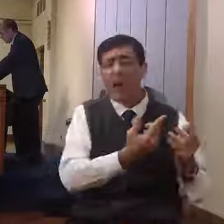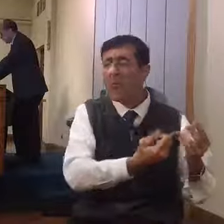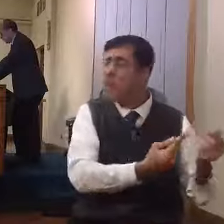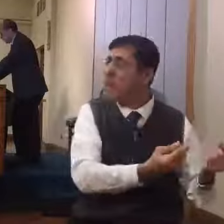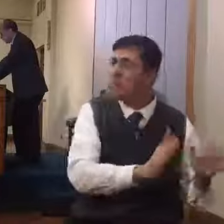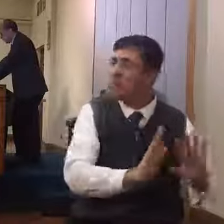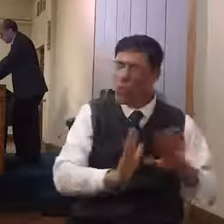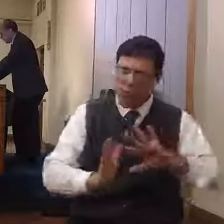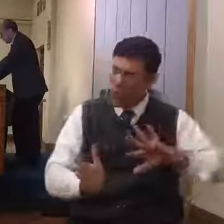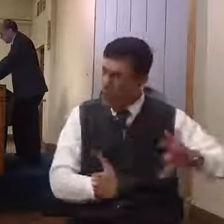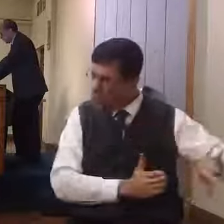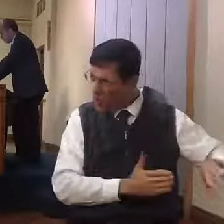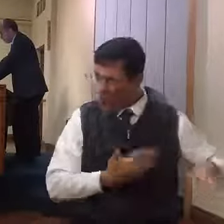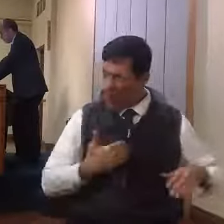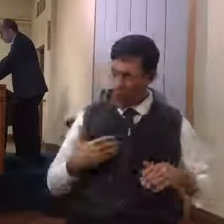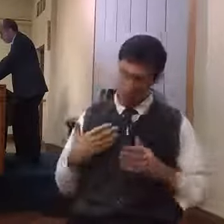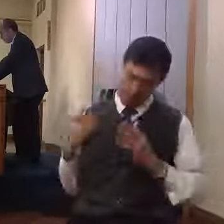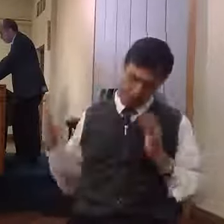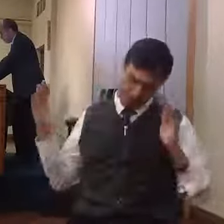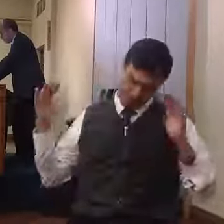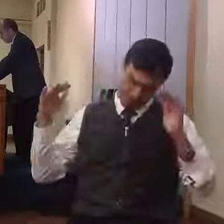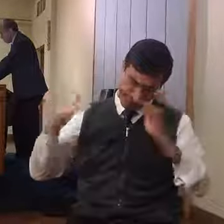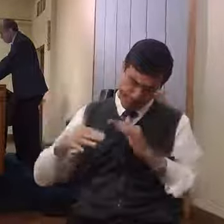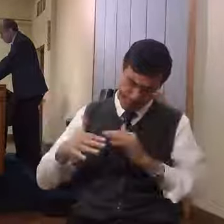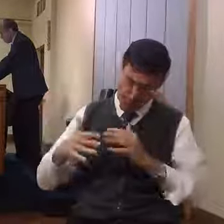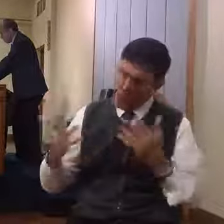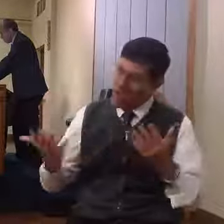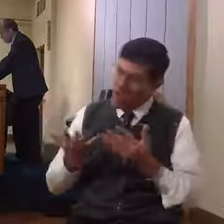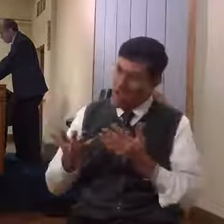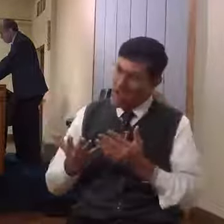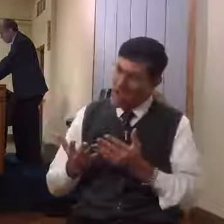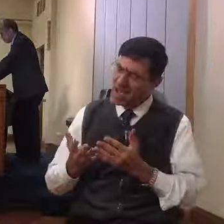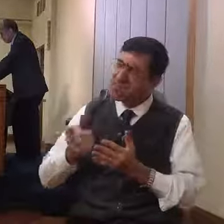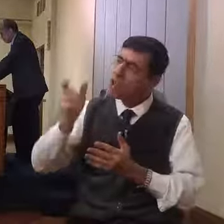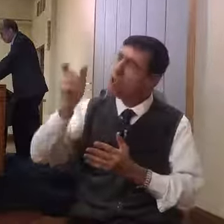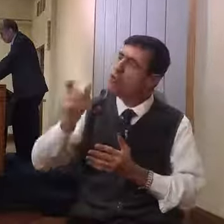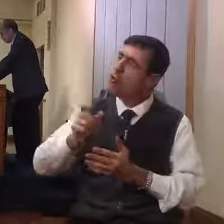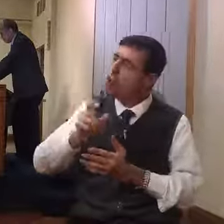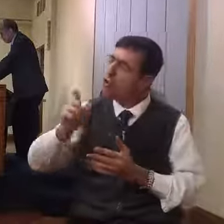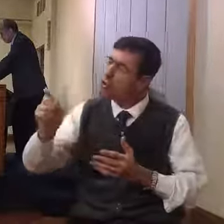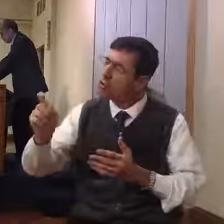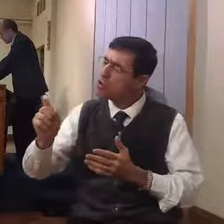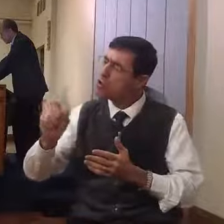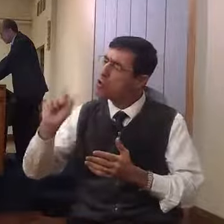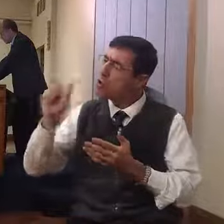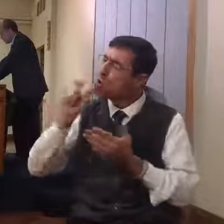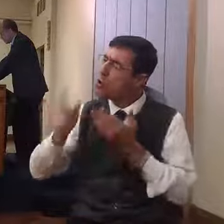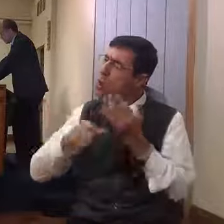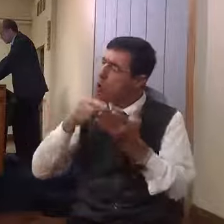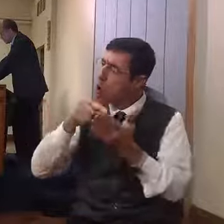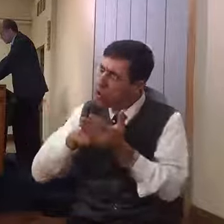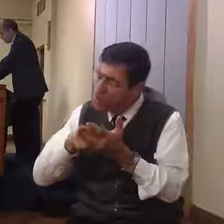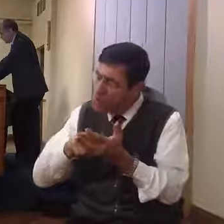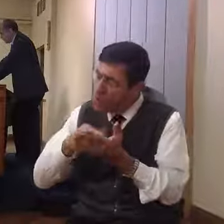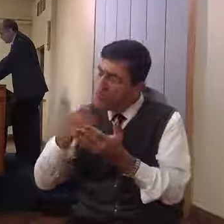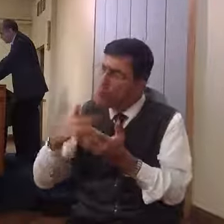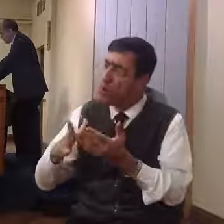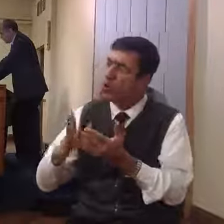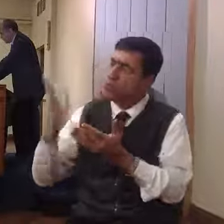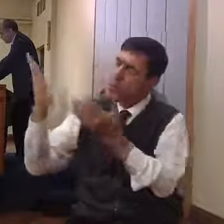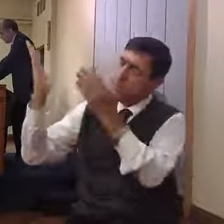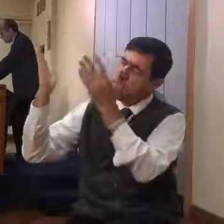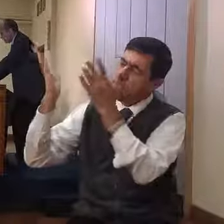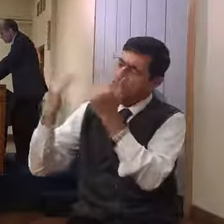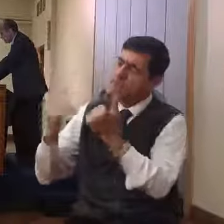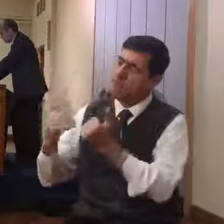of Thy cross, at the feet of Thy word, to receive blessings from above. O Lord, we thank